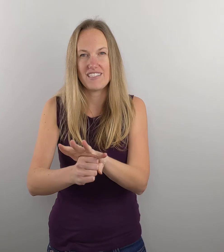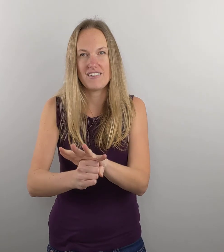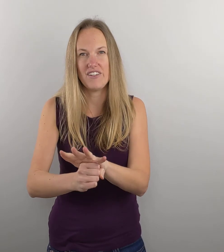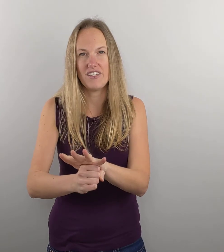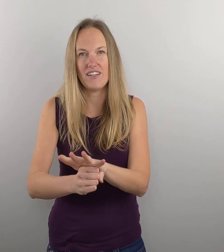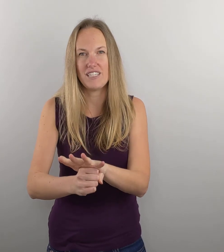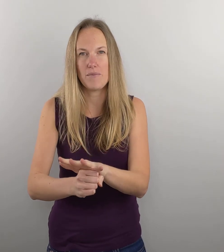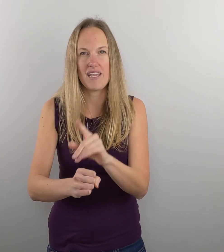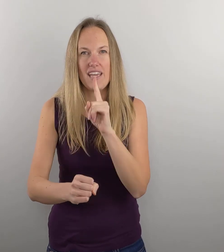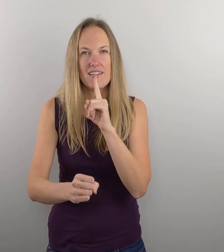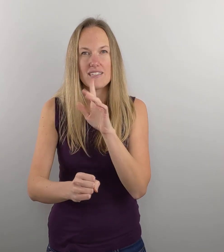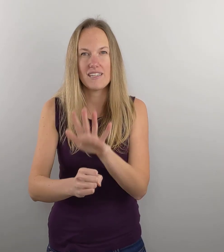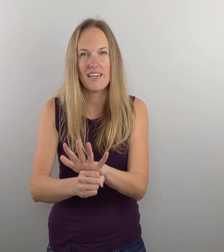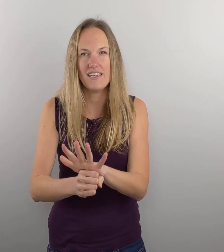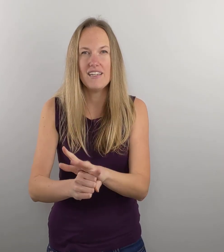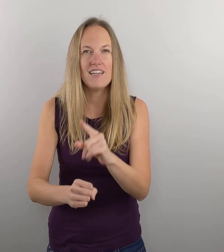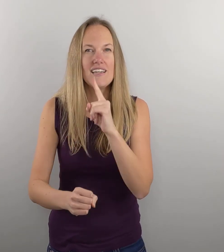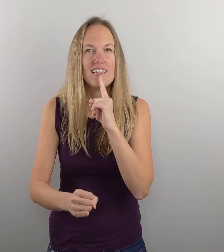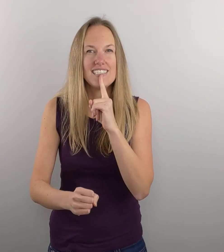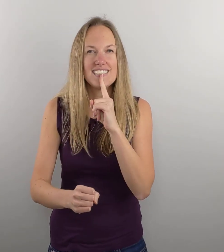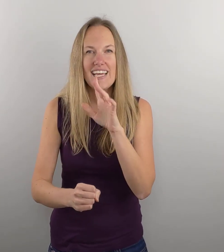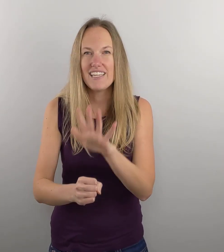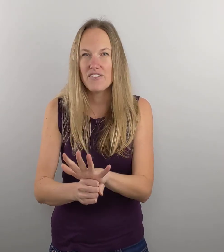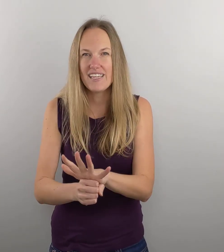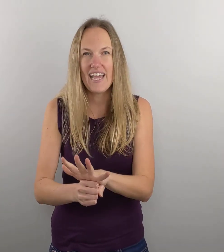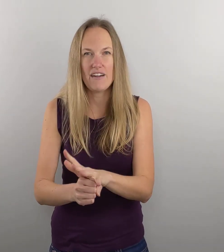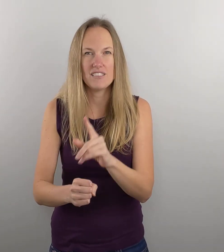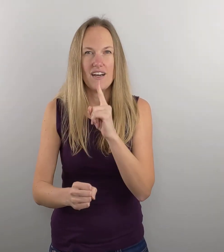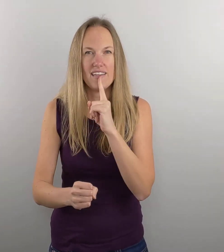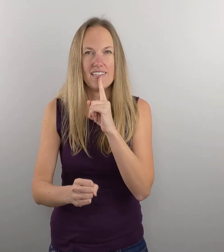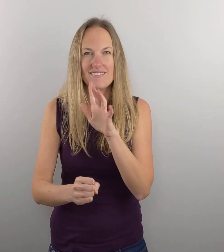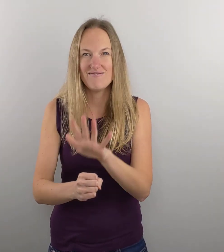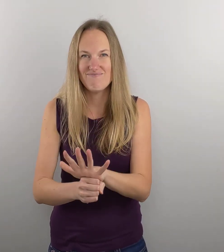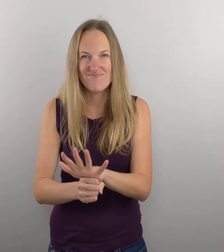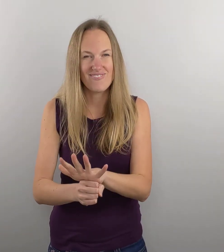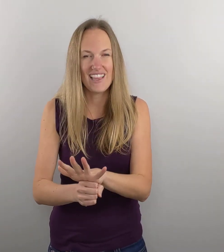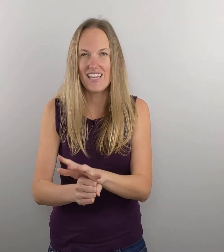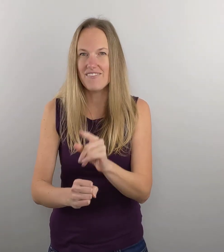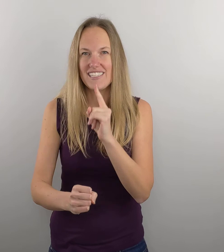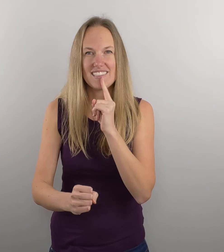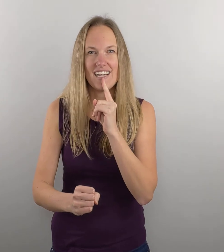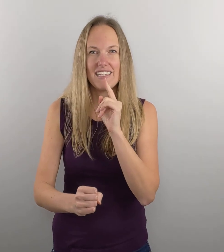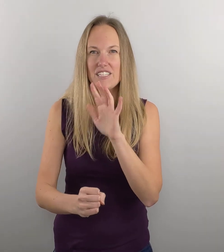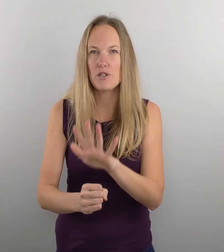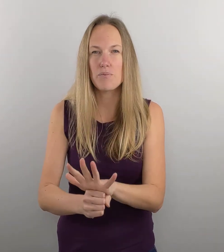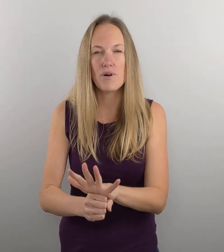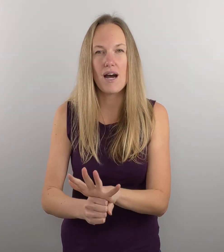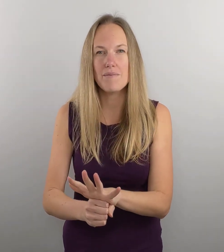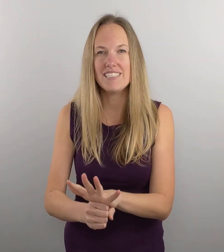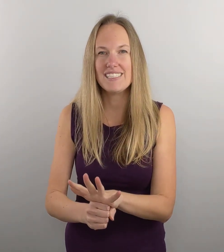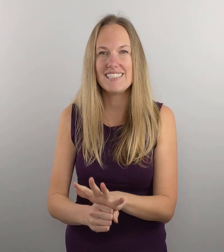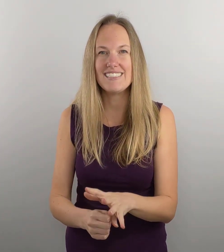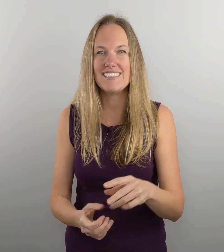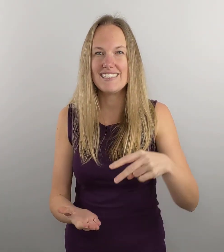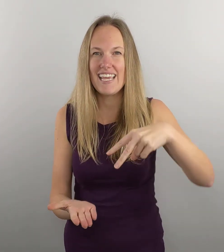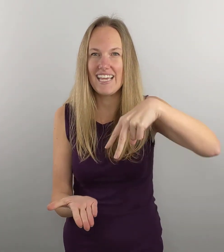of your non-dominant hand. Okay, set it, you can count on it. I love that sign. Your promise still